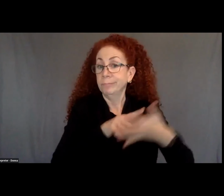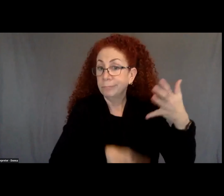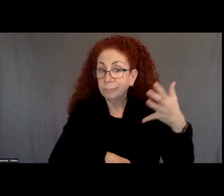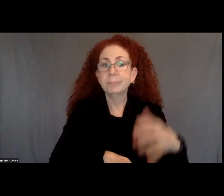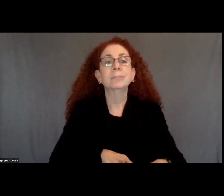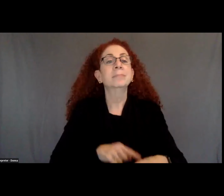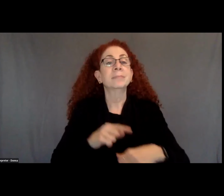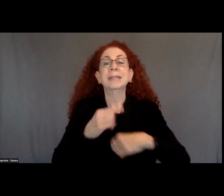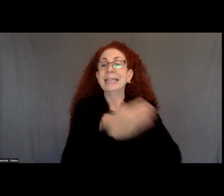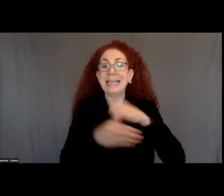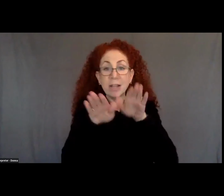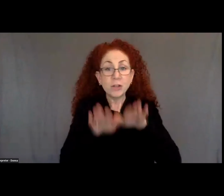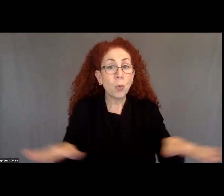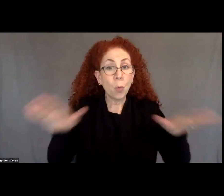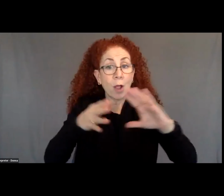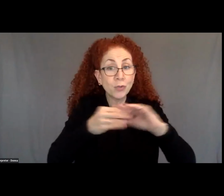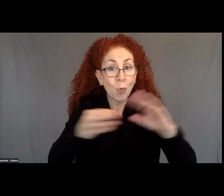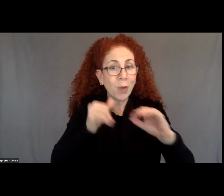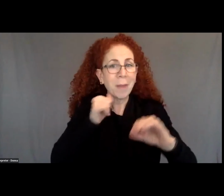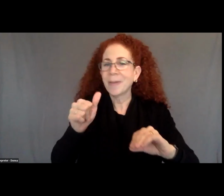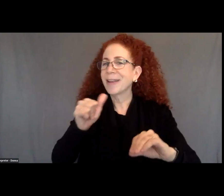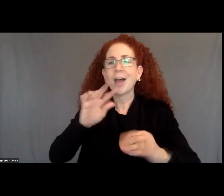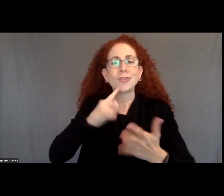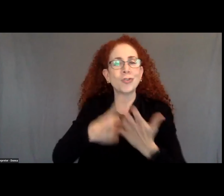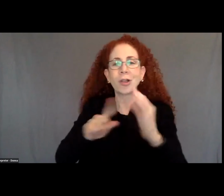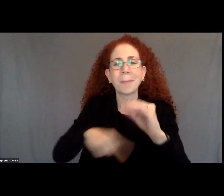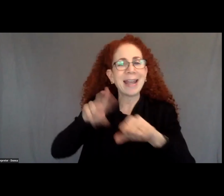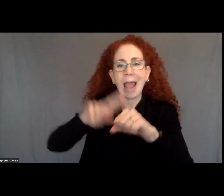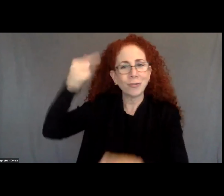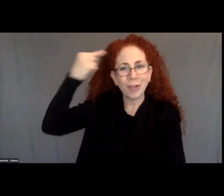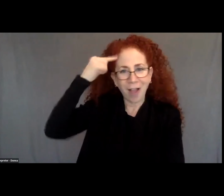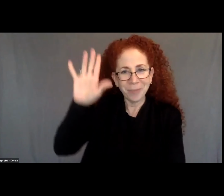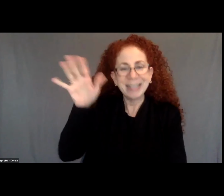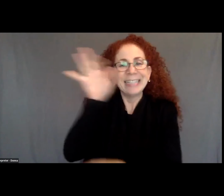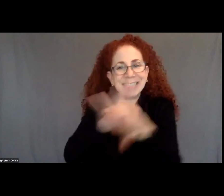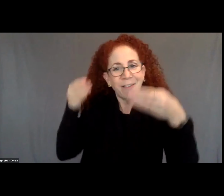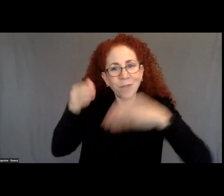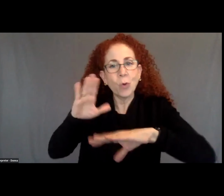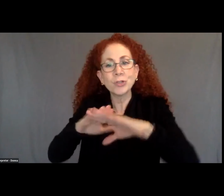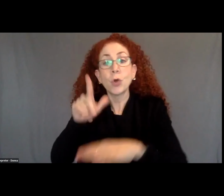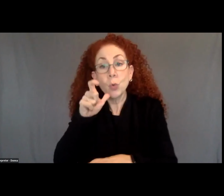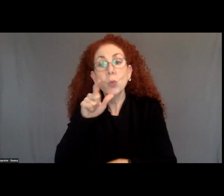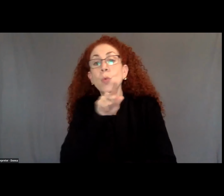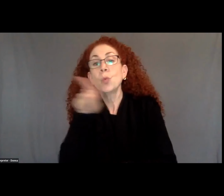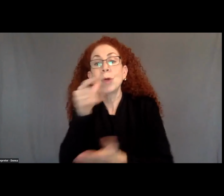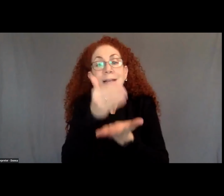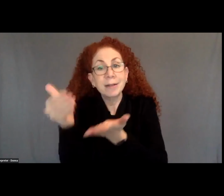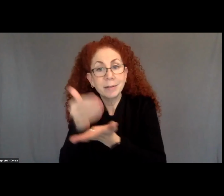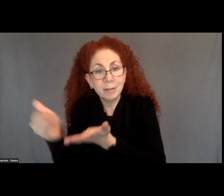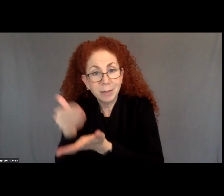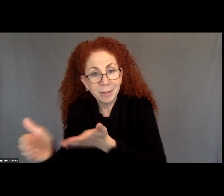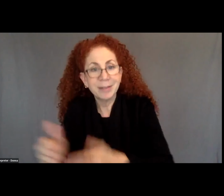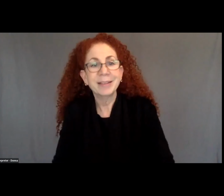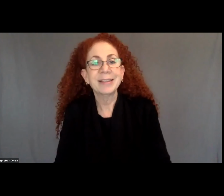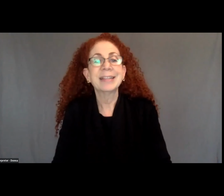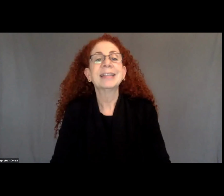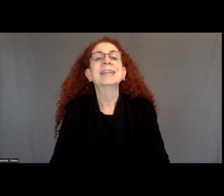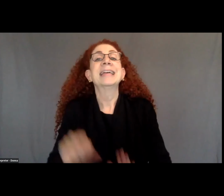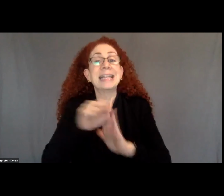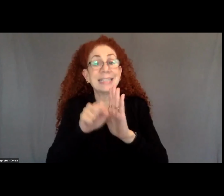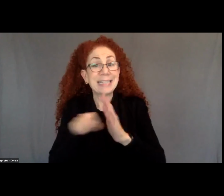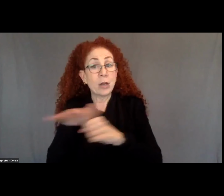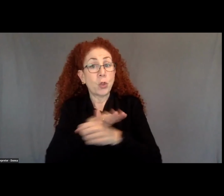nationwide story, but not one about the national government. Instead, disenfranchisement unfolded in state and local